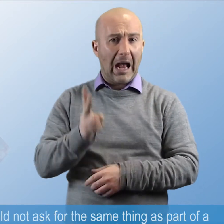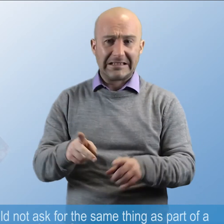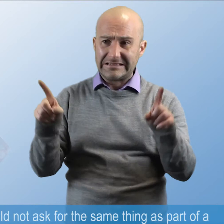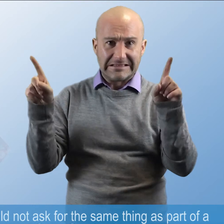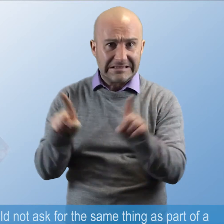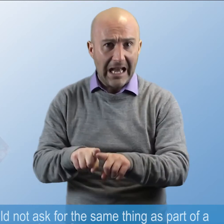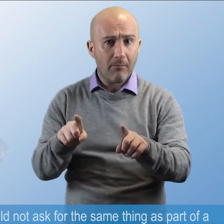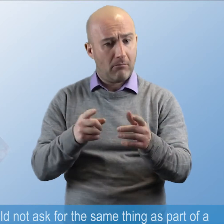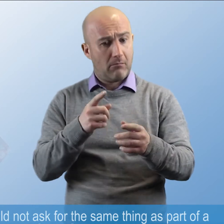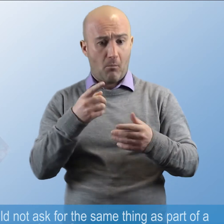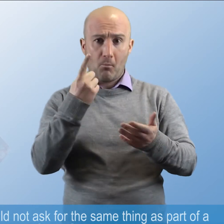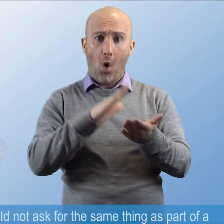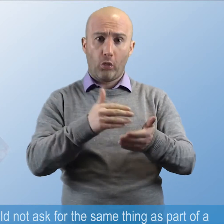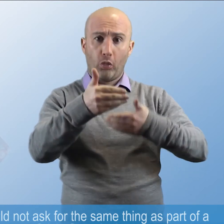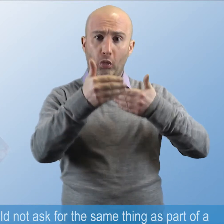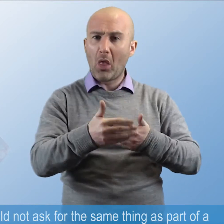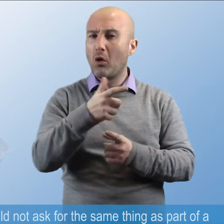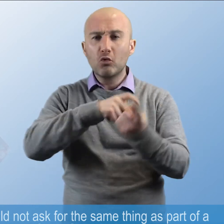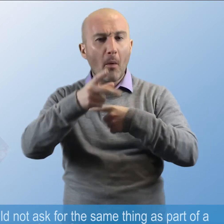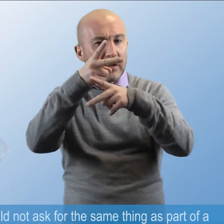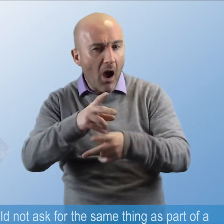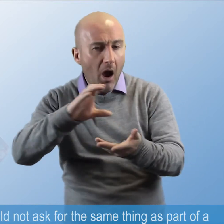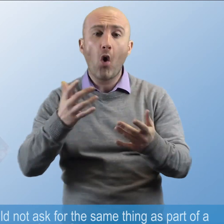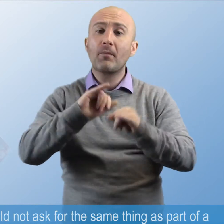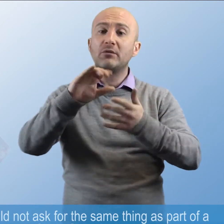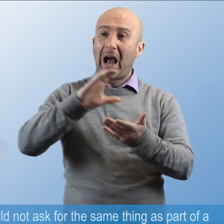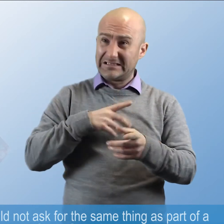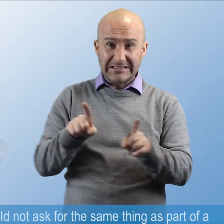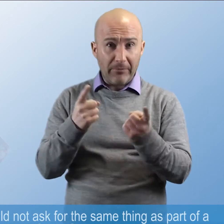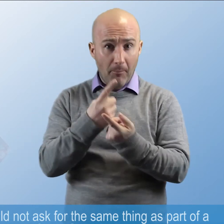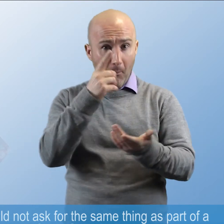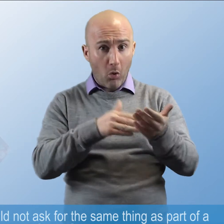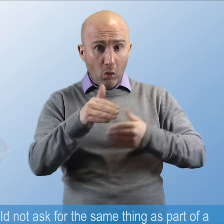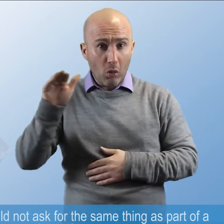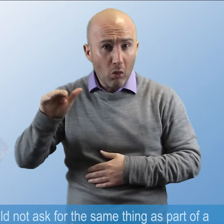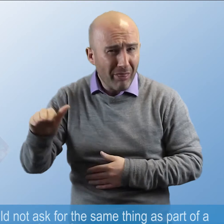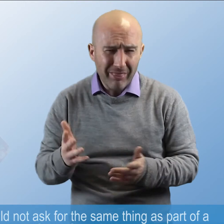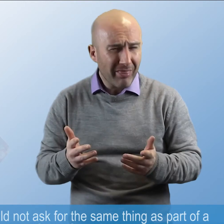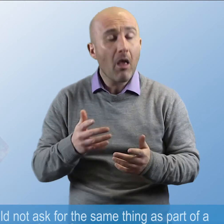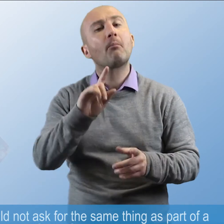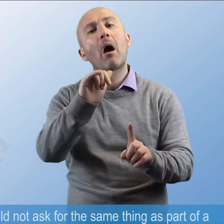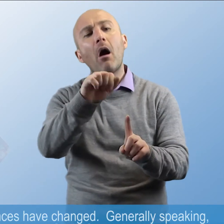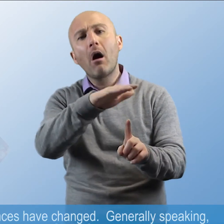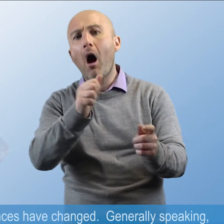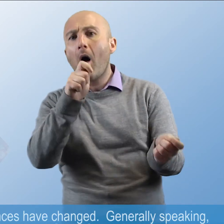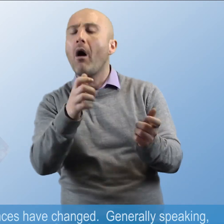For example, you should not ask for the same kind of thing as part of a community care grant or a crisis grant in the same